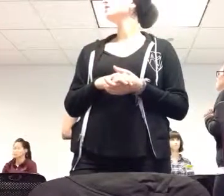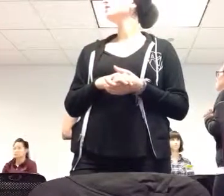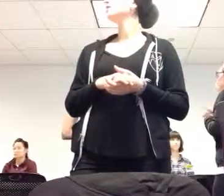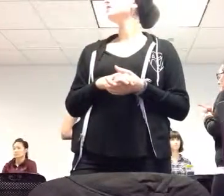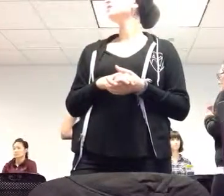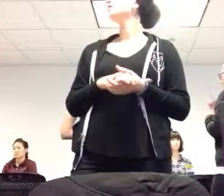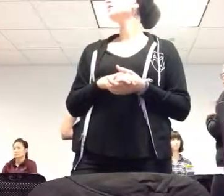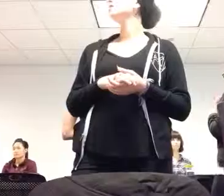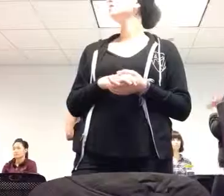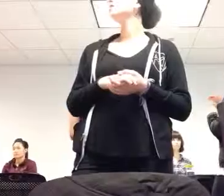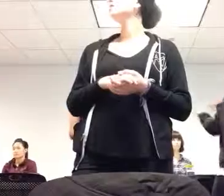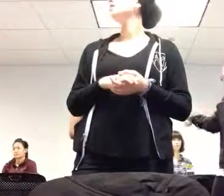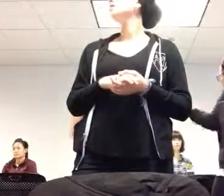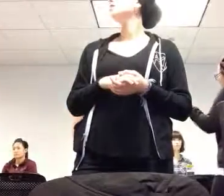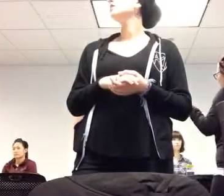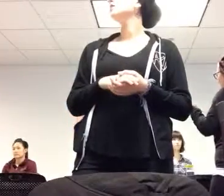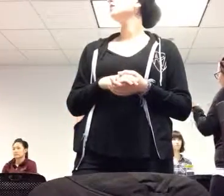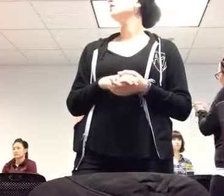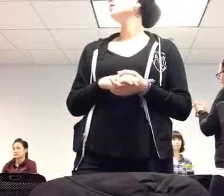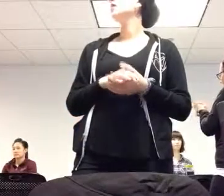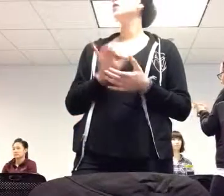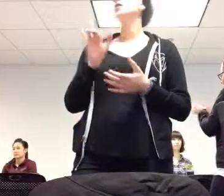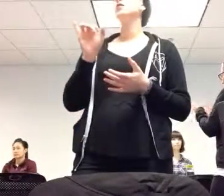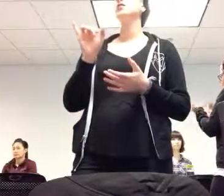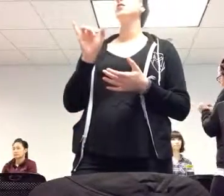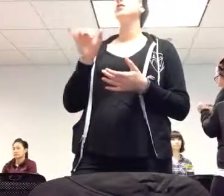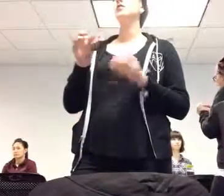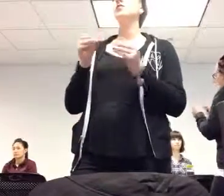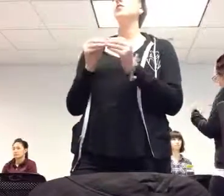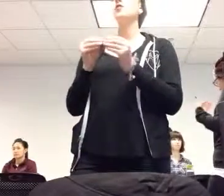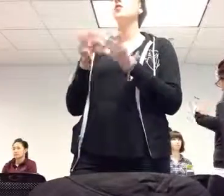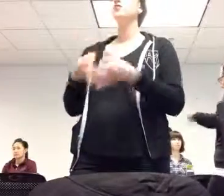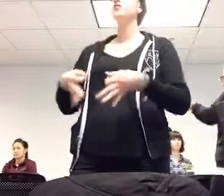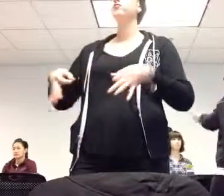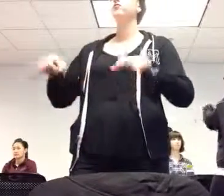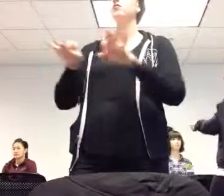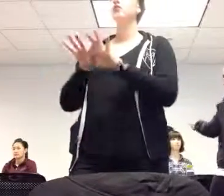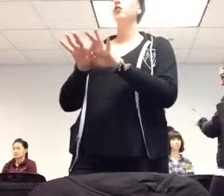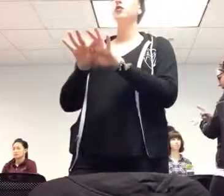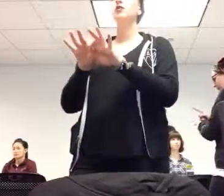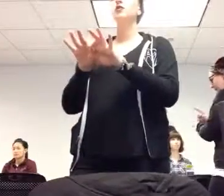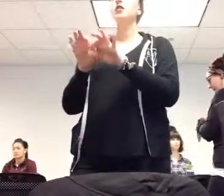be a more important figure relative to the human population at the time. Yeah.